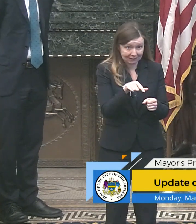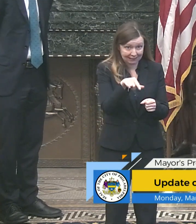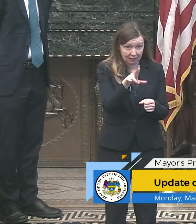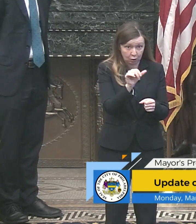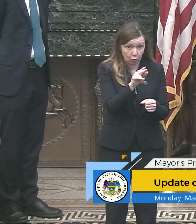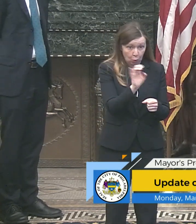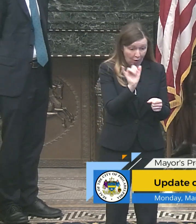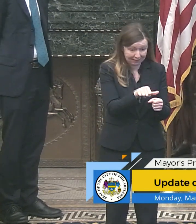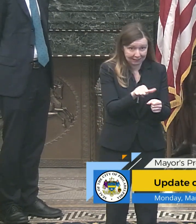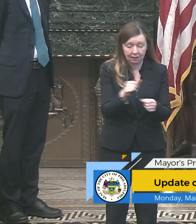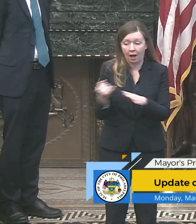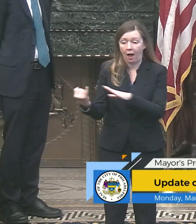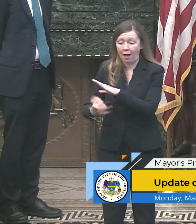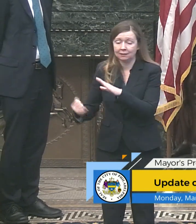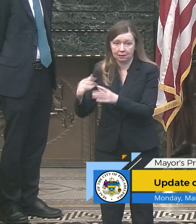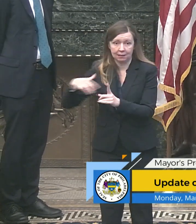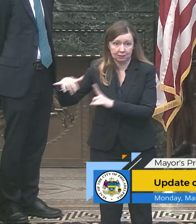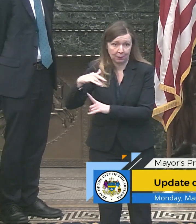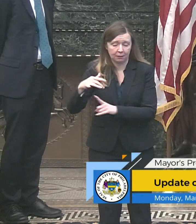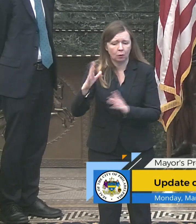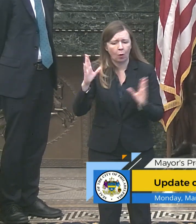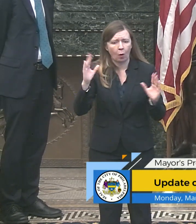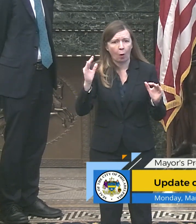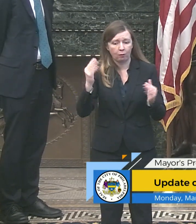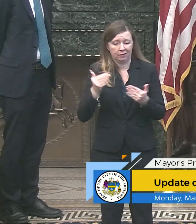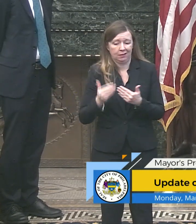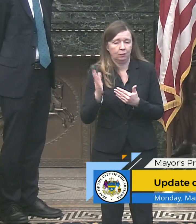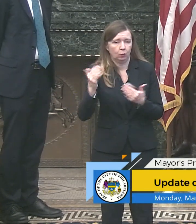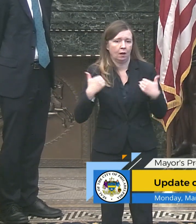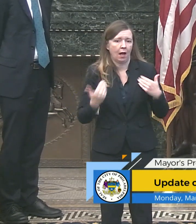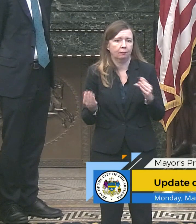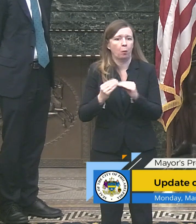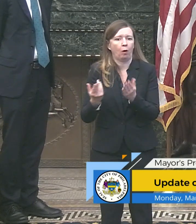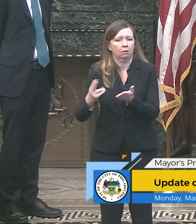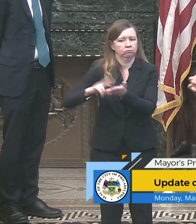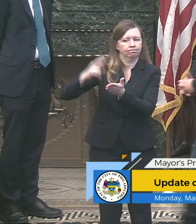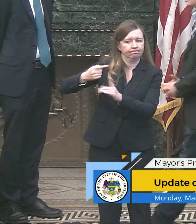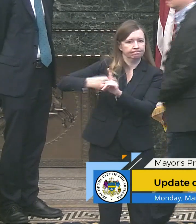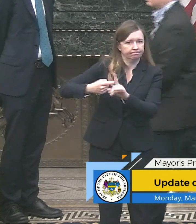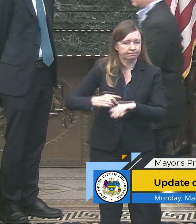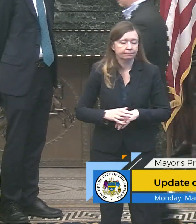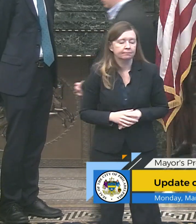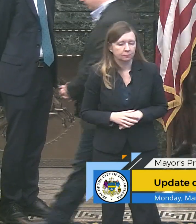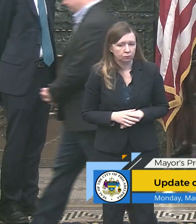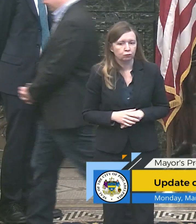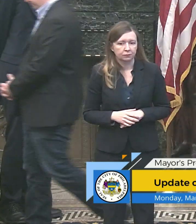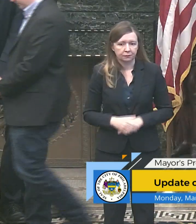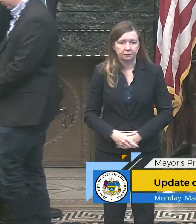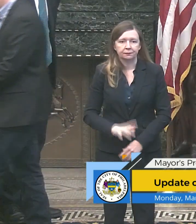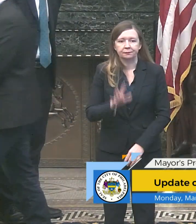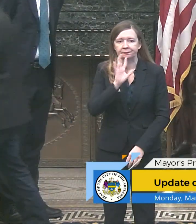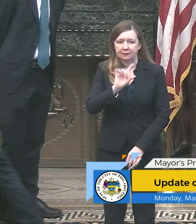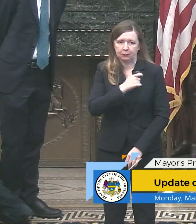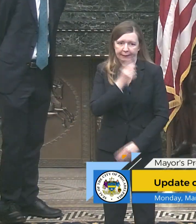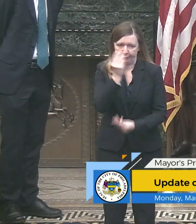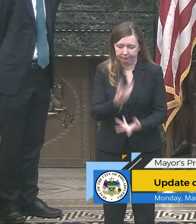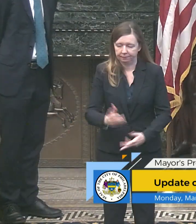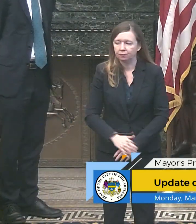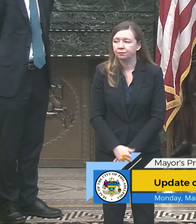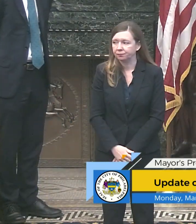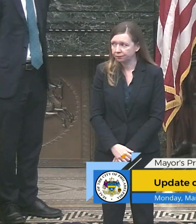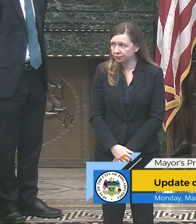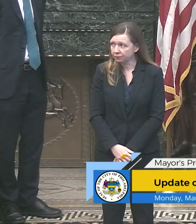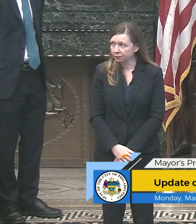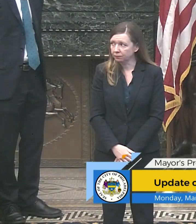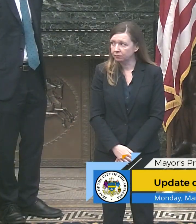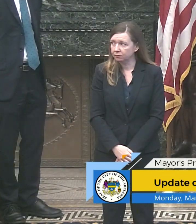and hopefully we'll have additional leases in the near future. Estamos teniendo una serie de conversaciones con propietarios de